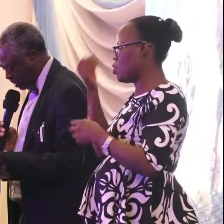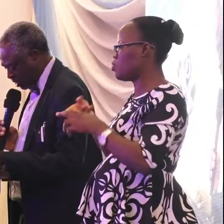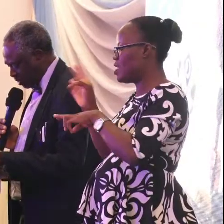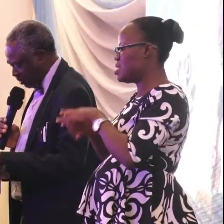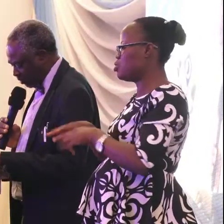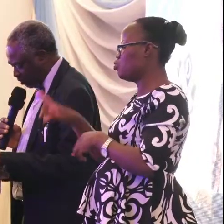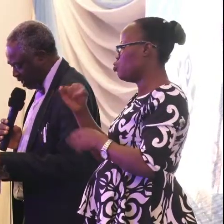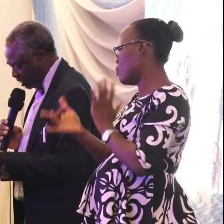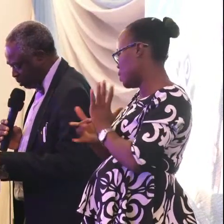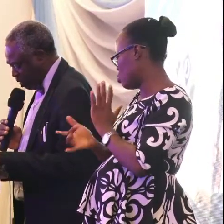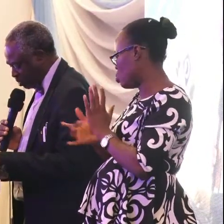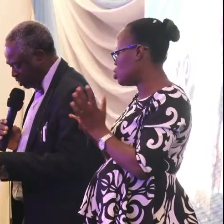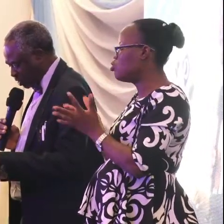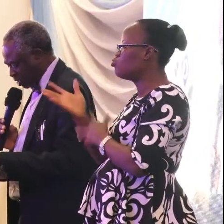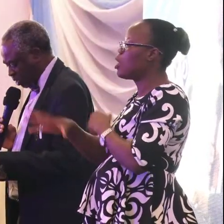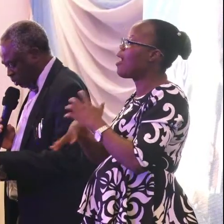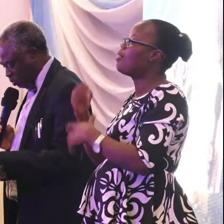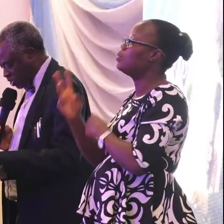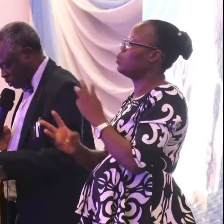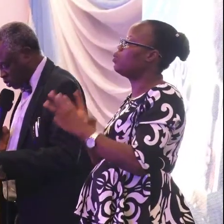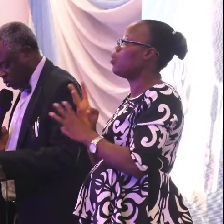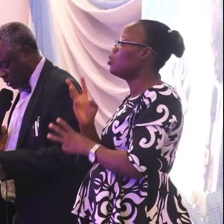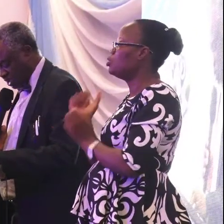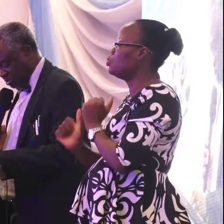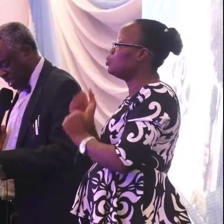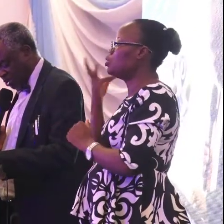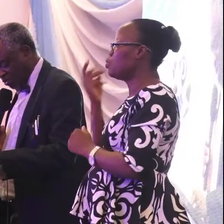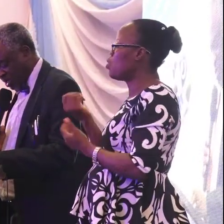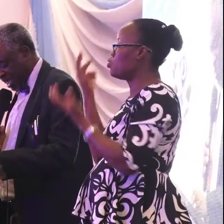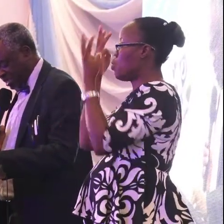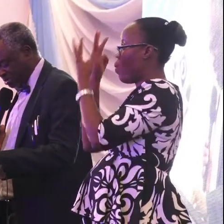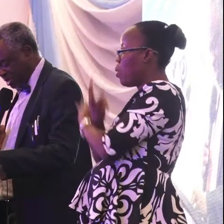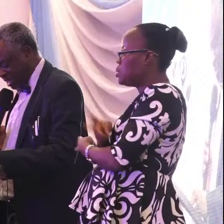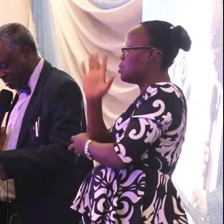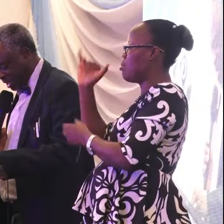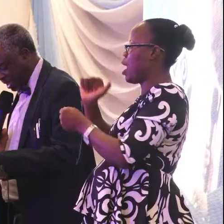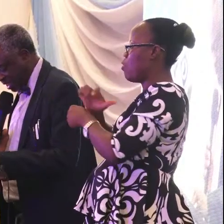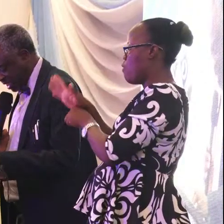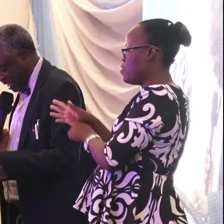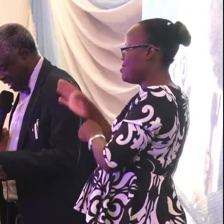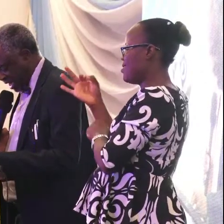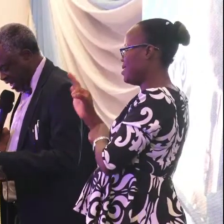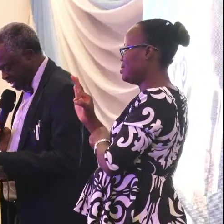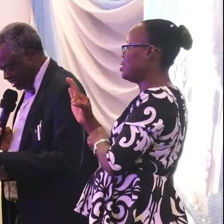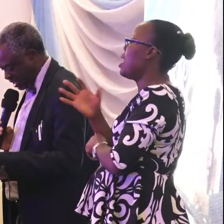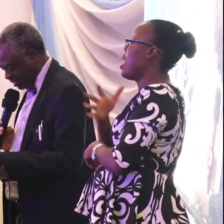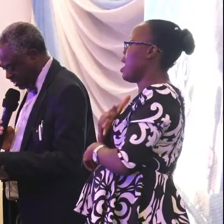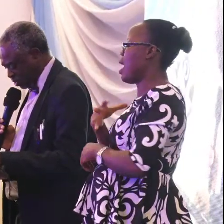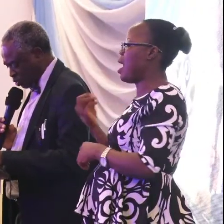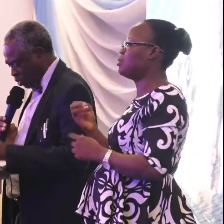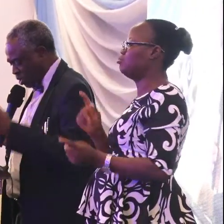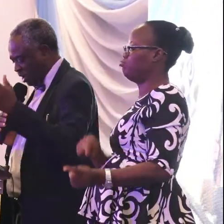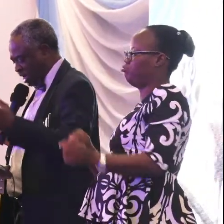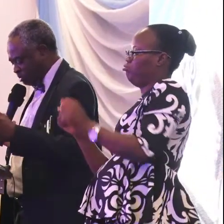technology throughout the world, which was worsened by the COVID-19 pandemic and the